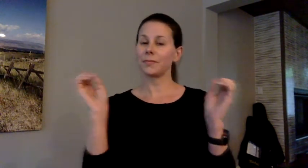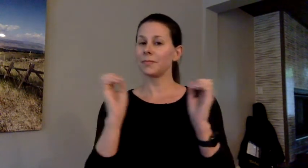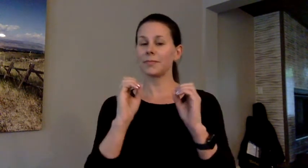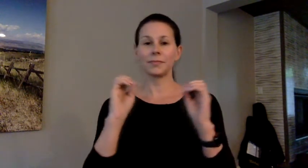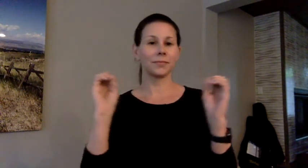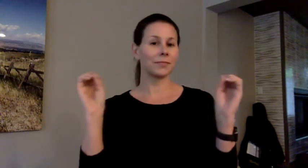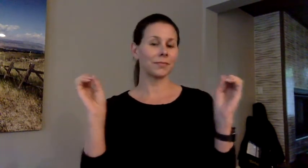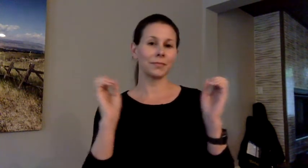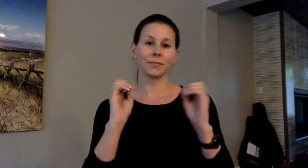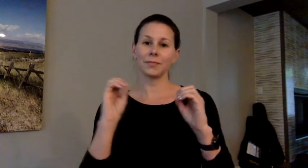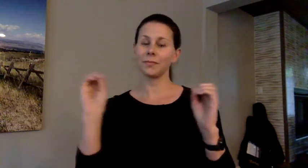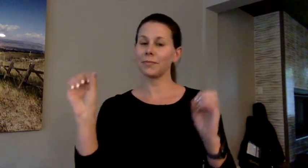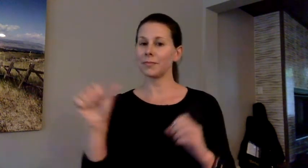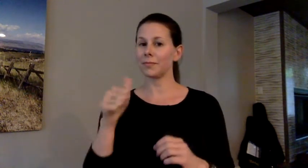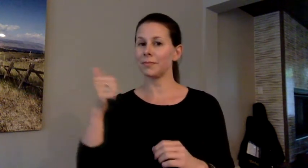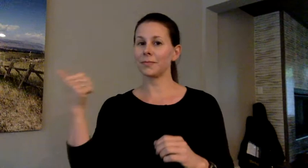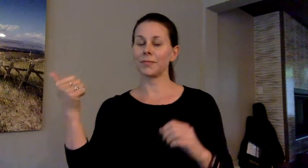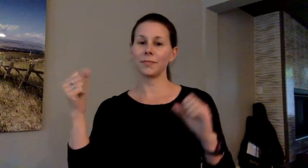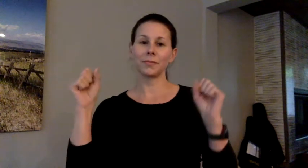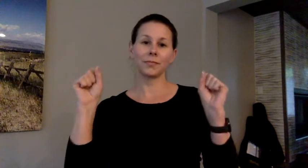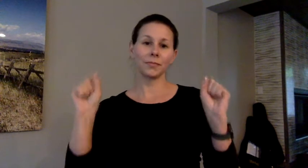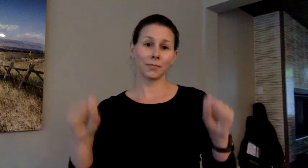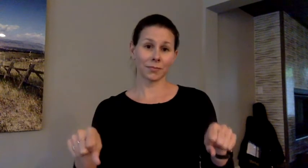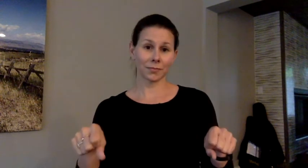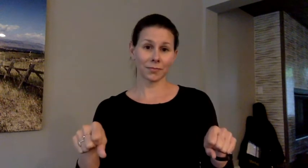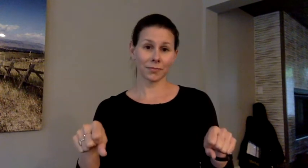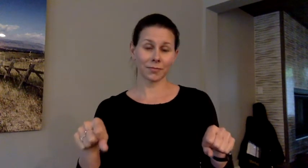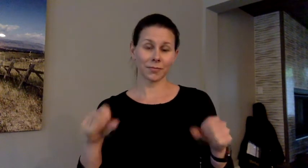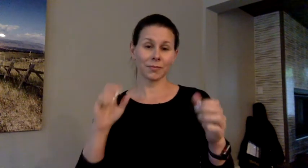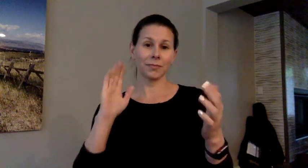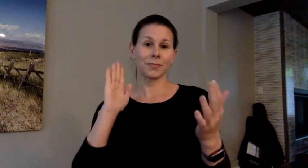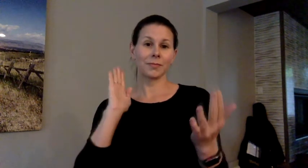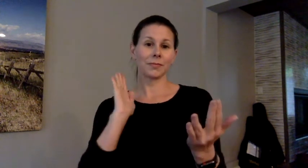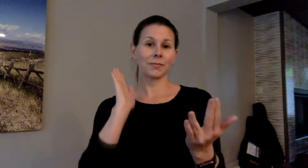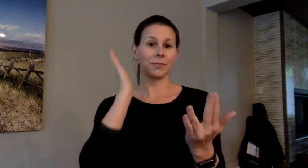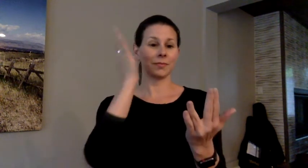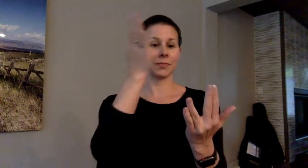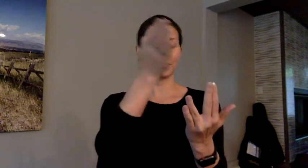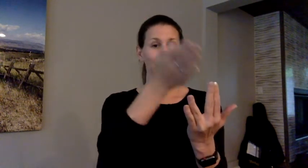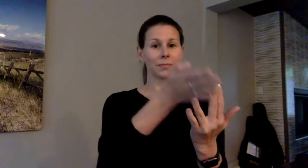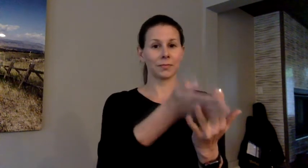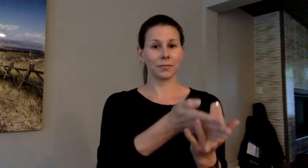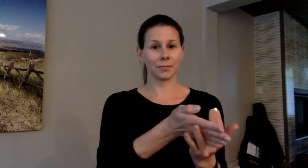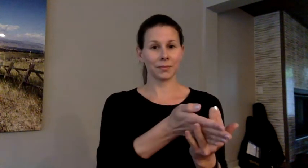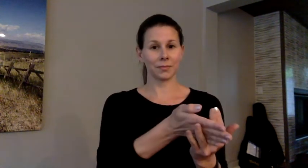and nothing else could come between.